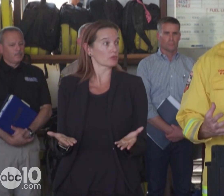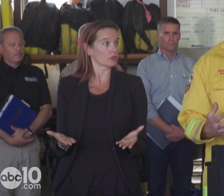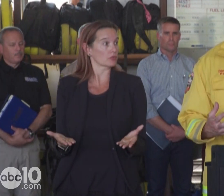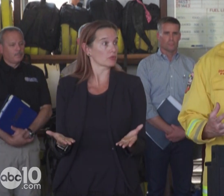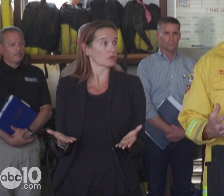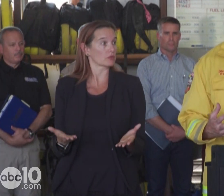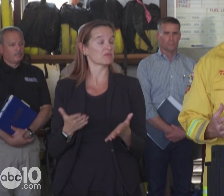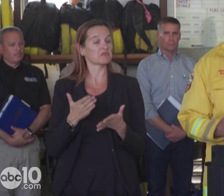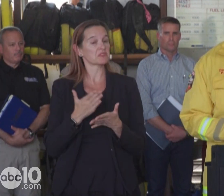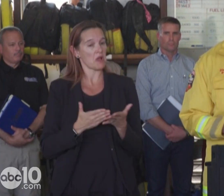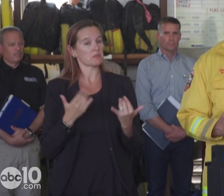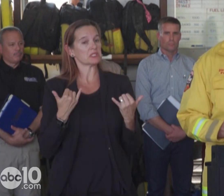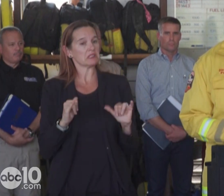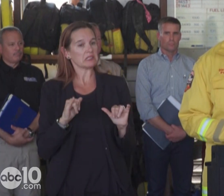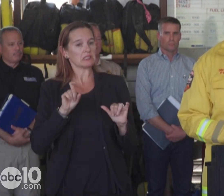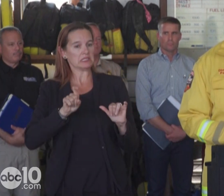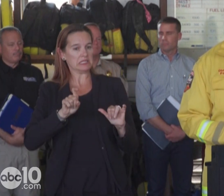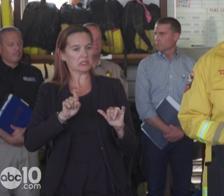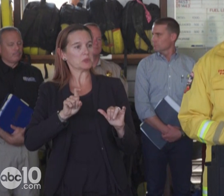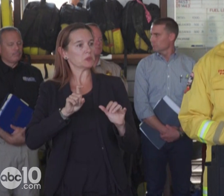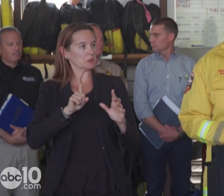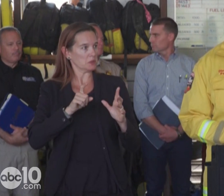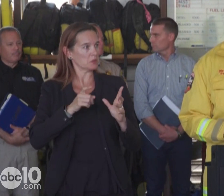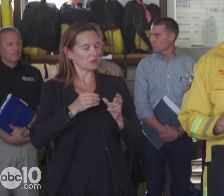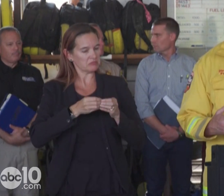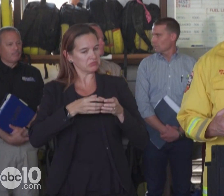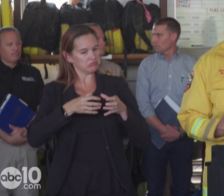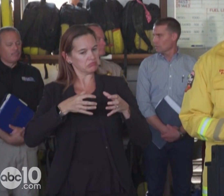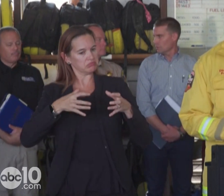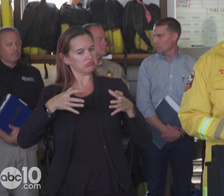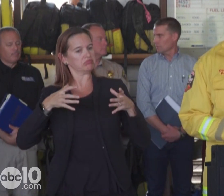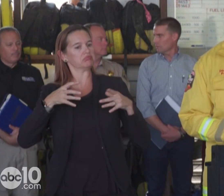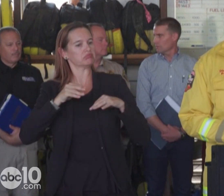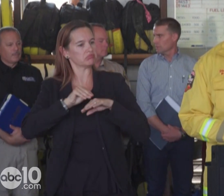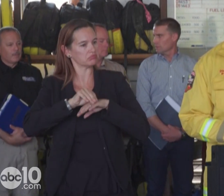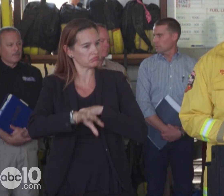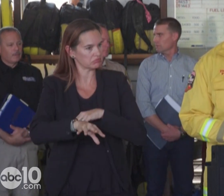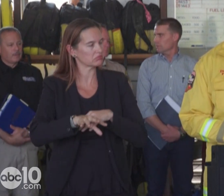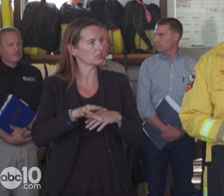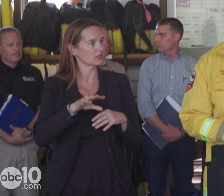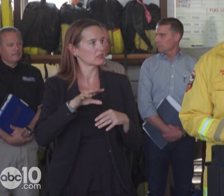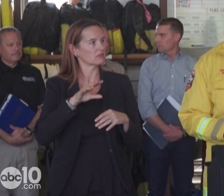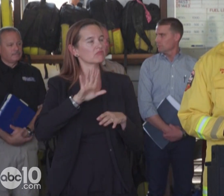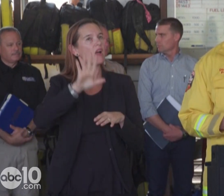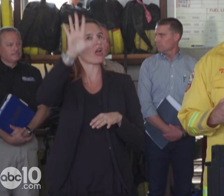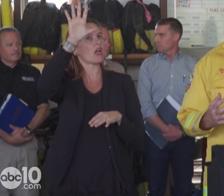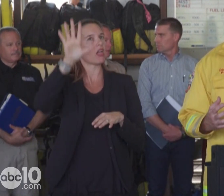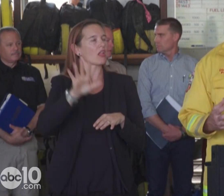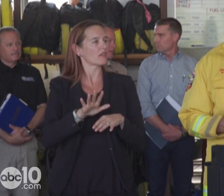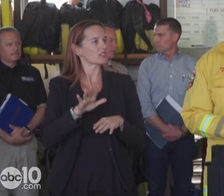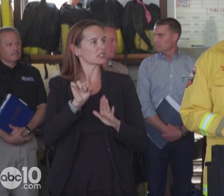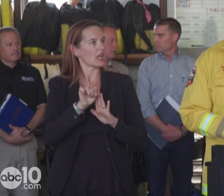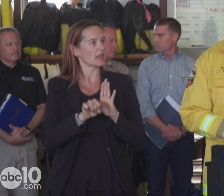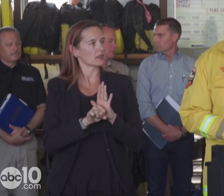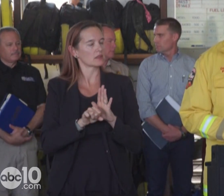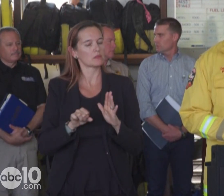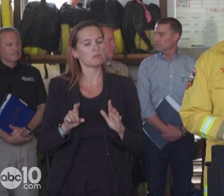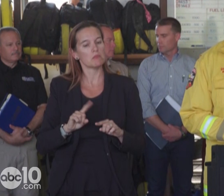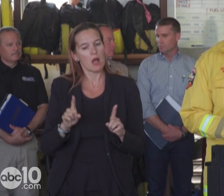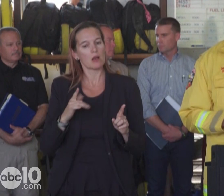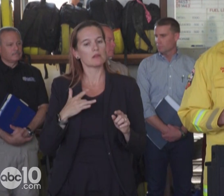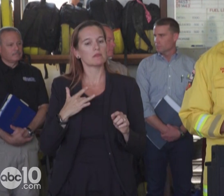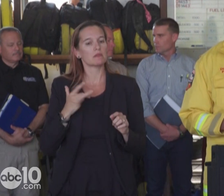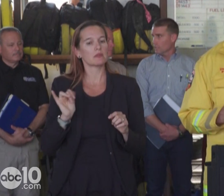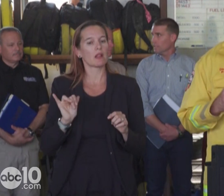of that still needs to be built out and brought to bear in other parts of the state. But in general,